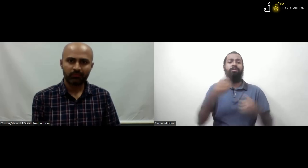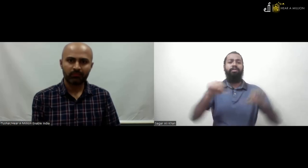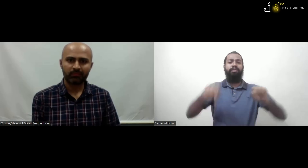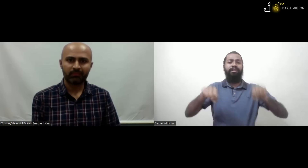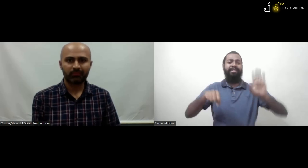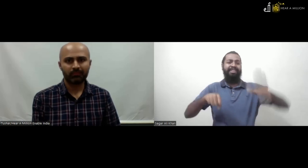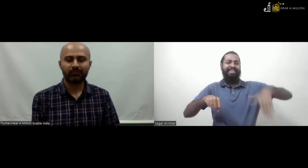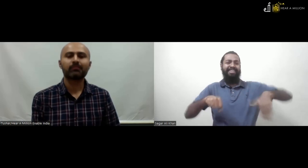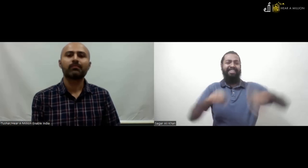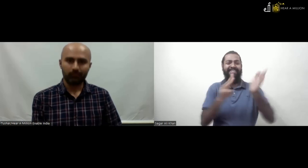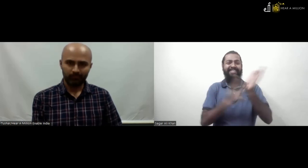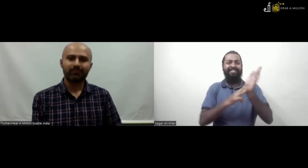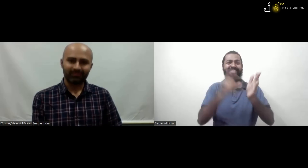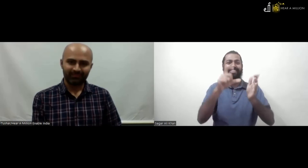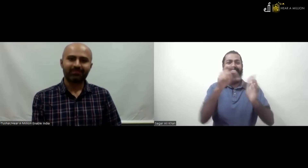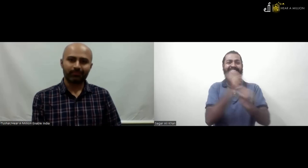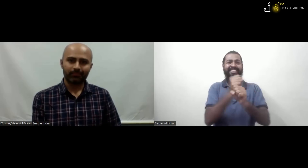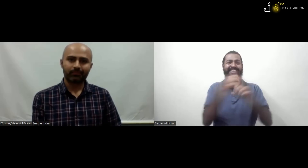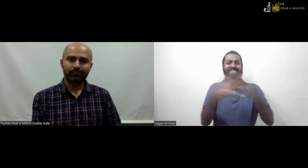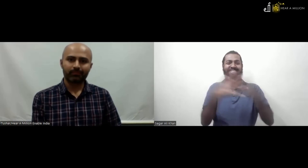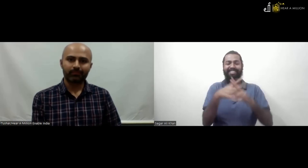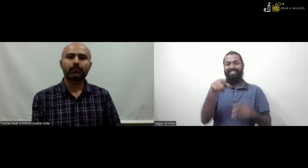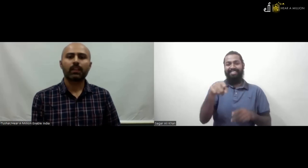And then they asked me, do you LMV or